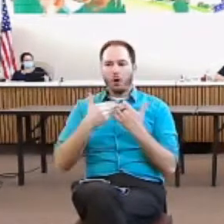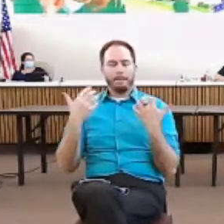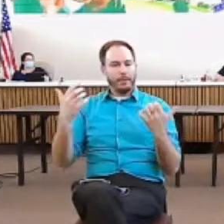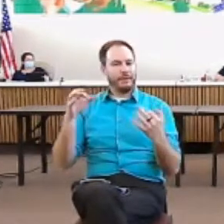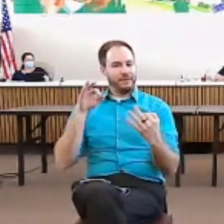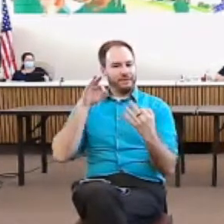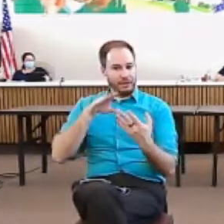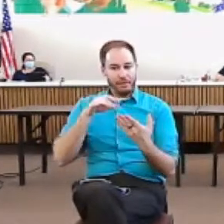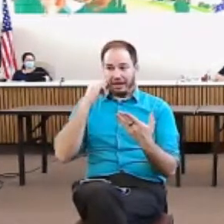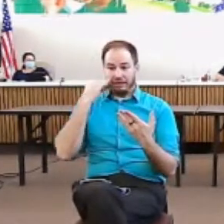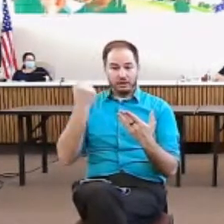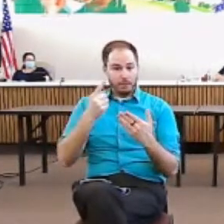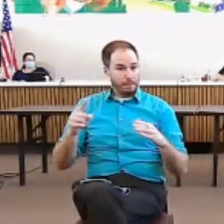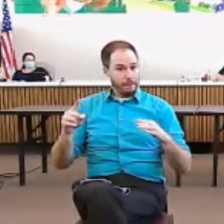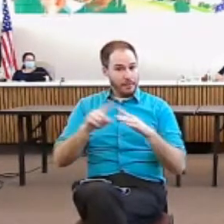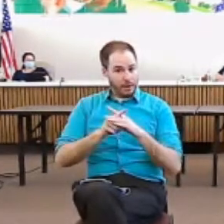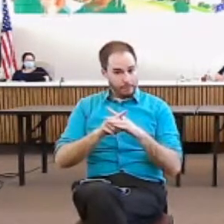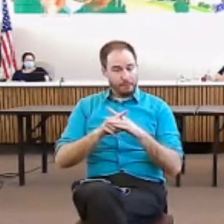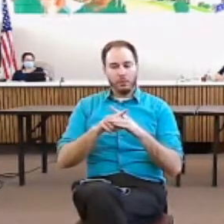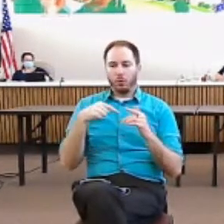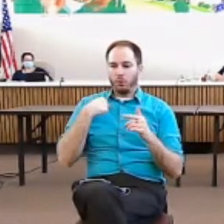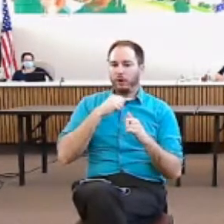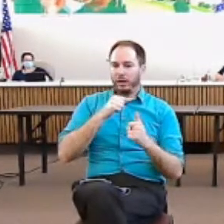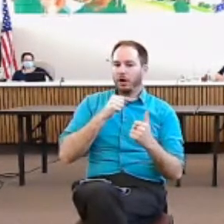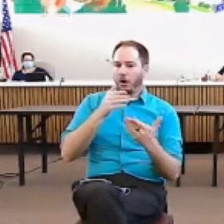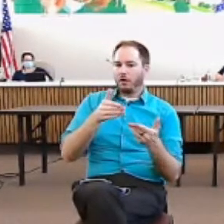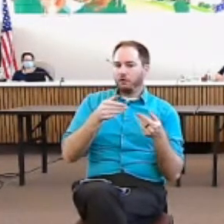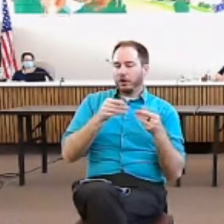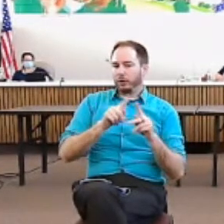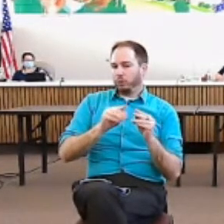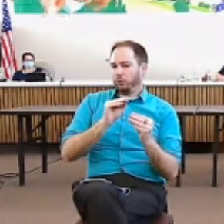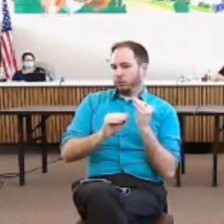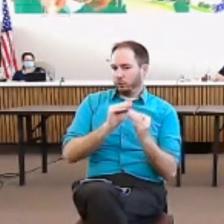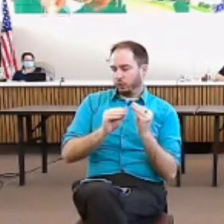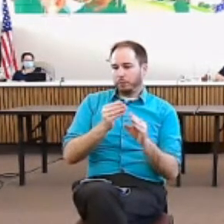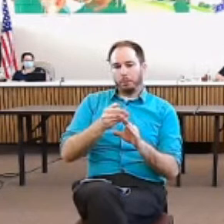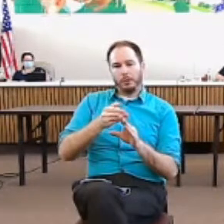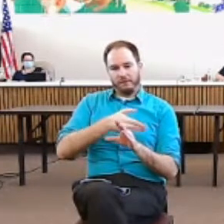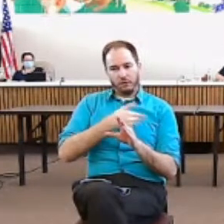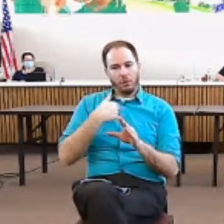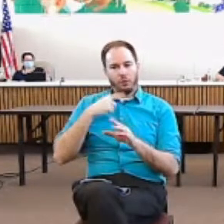That way, if there's something significant, you guys will have a chance to